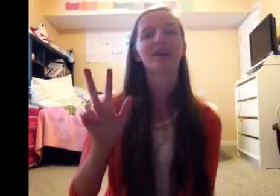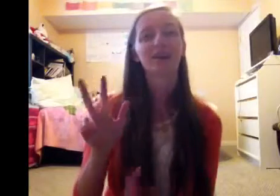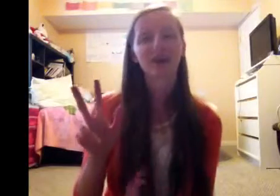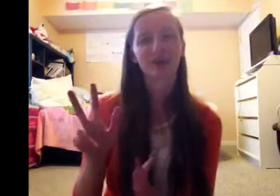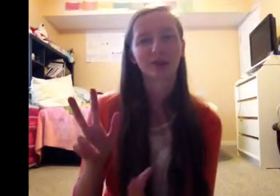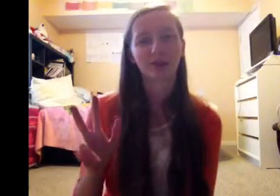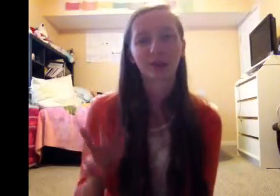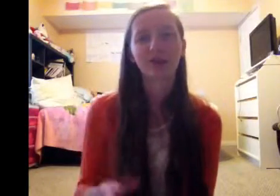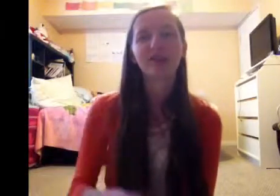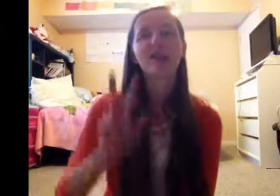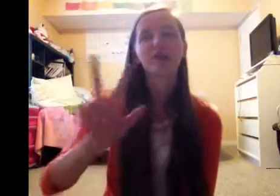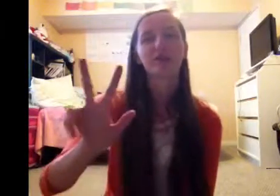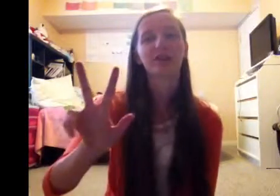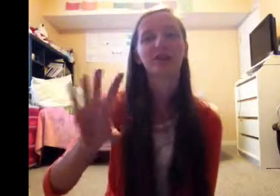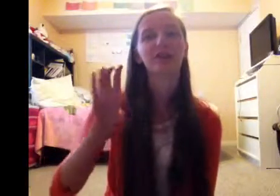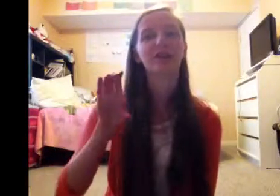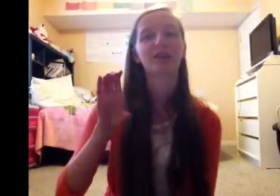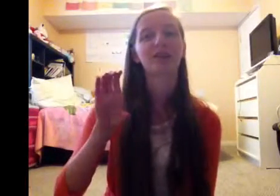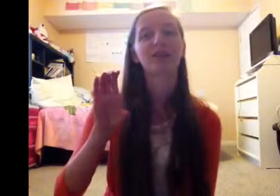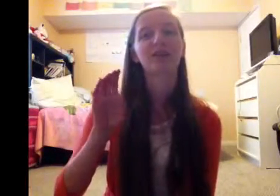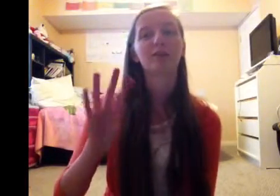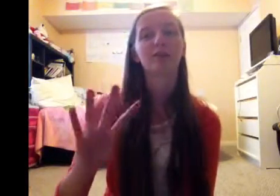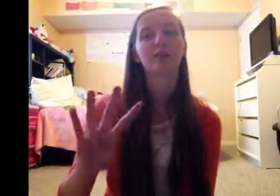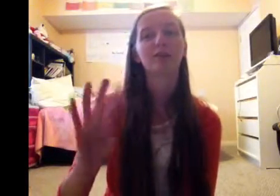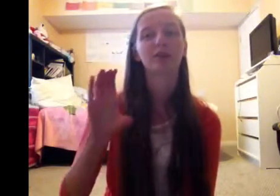I struggle with 3s. 300,